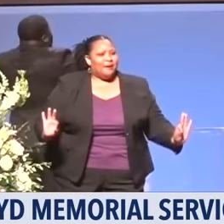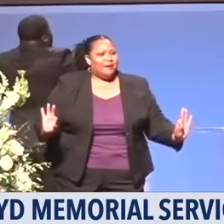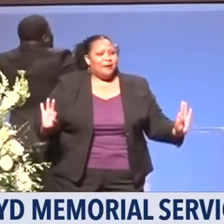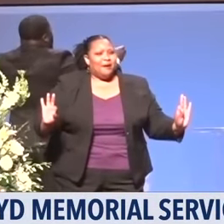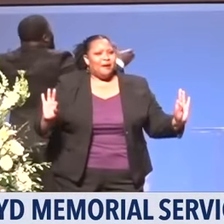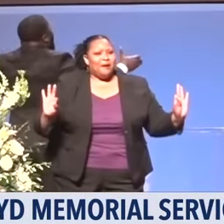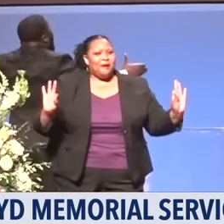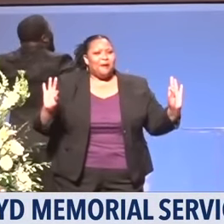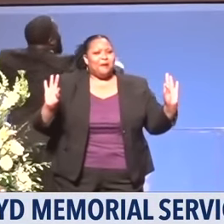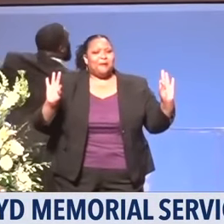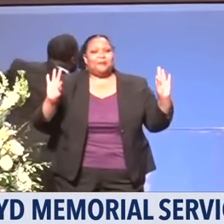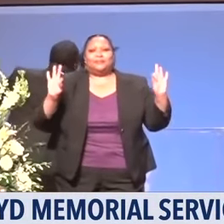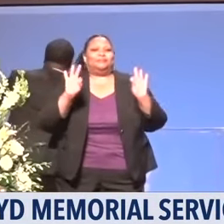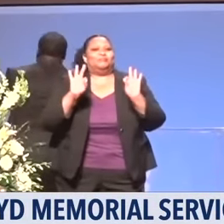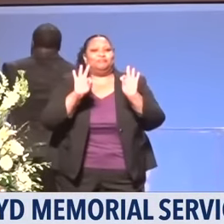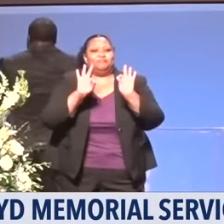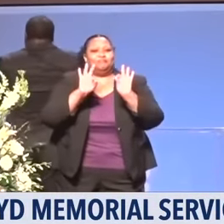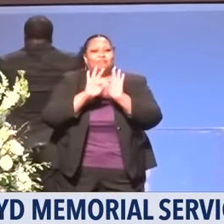he